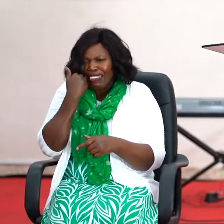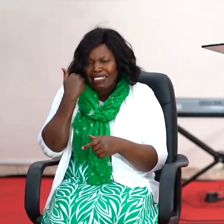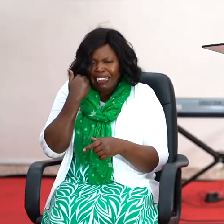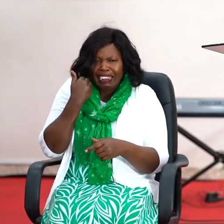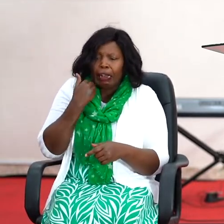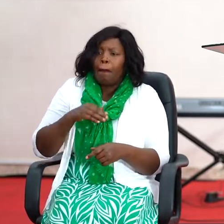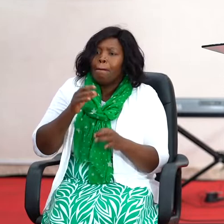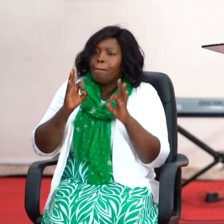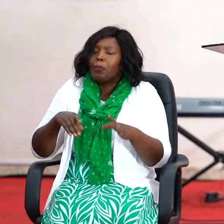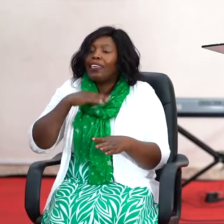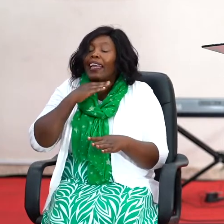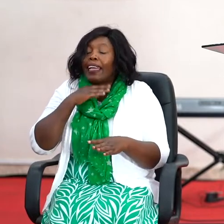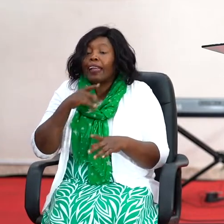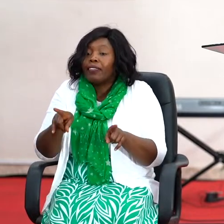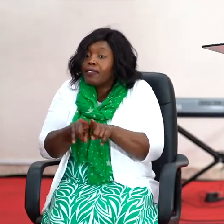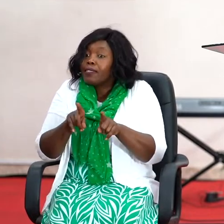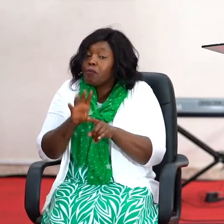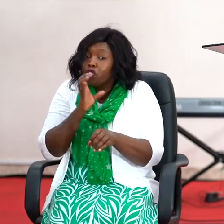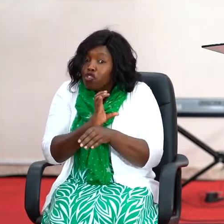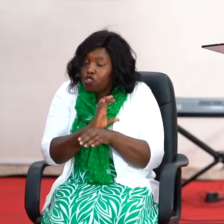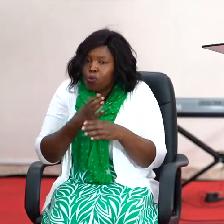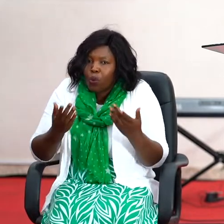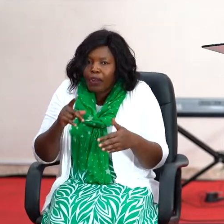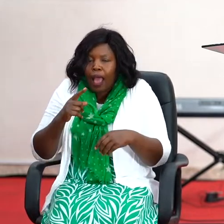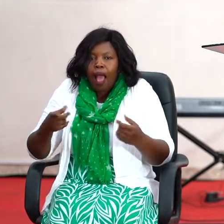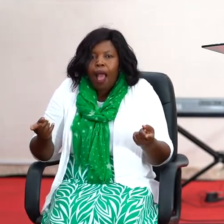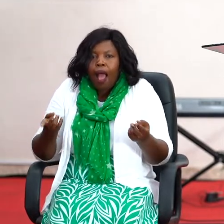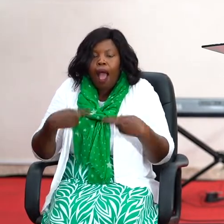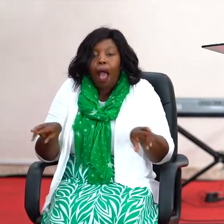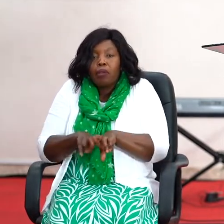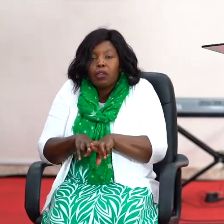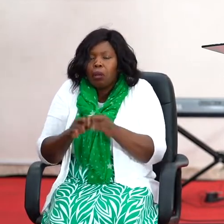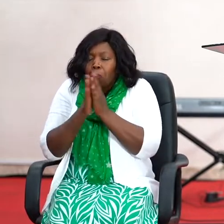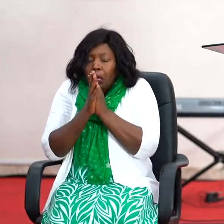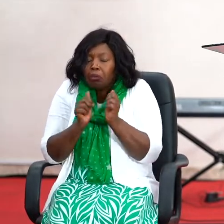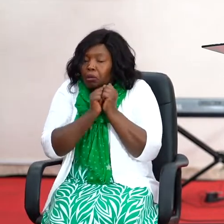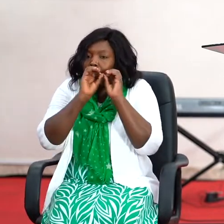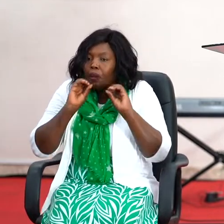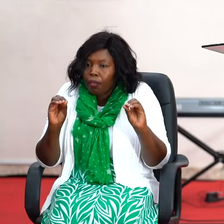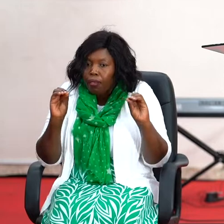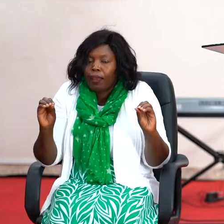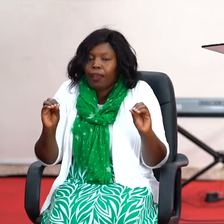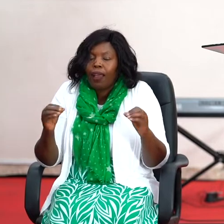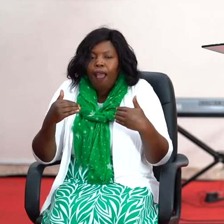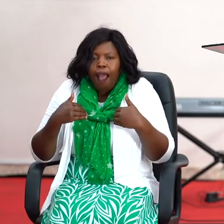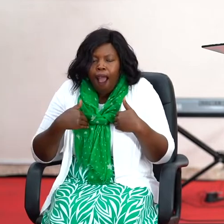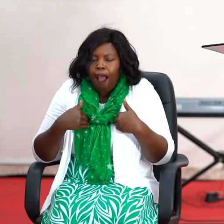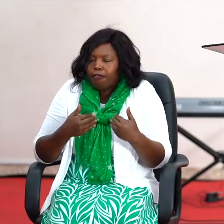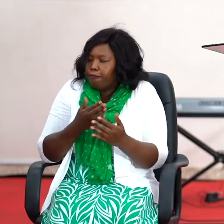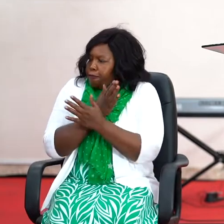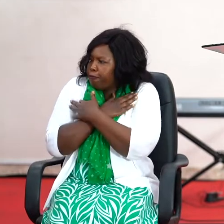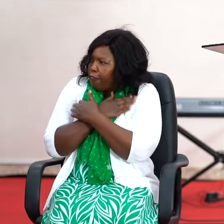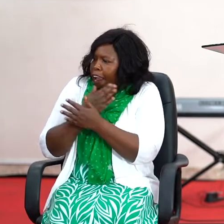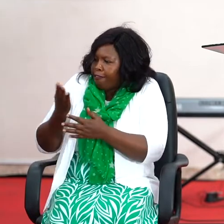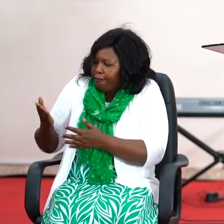people. But even in the church, what has it done to us? We are no longer praying together. We are no longer hugging one another in